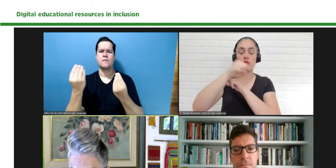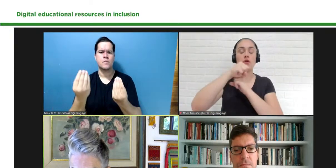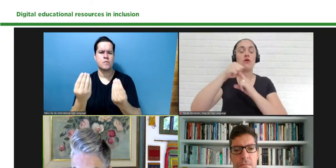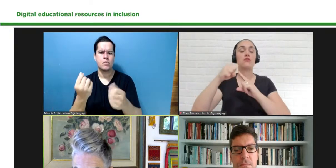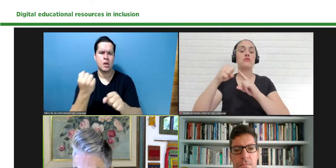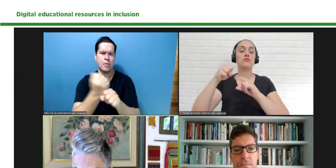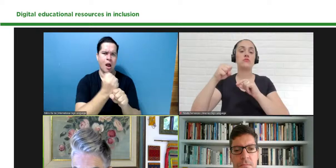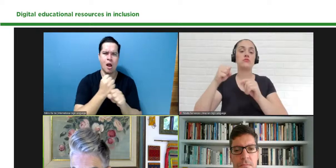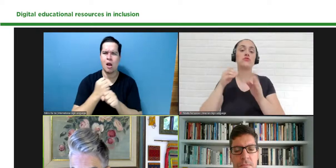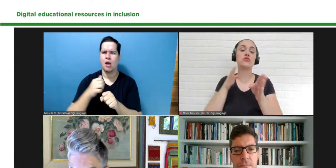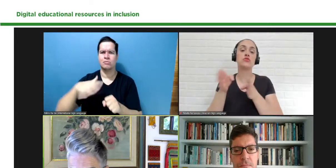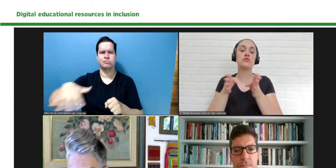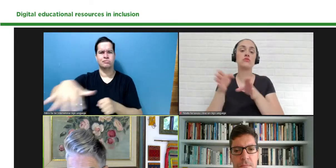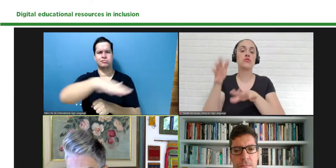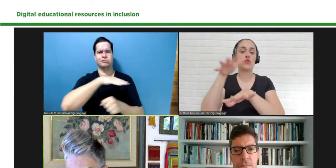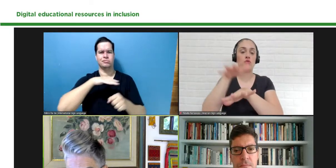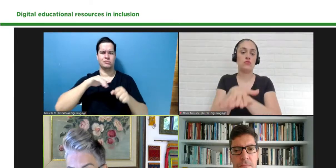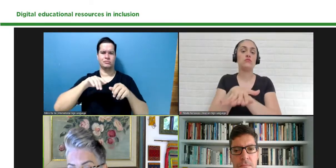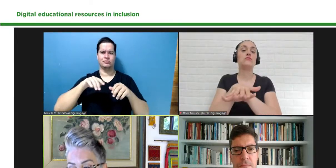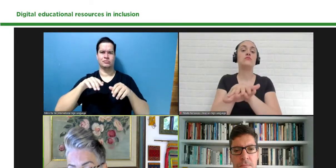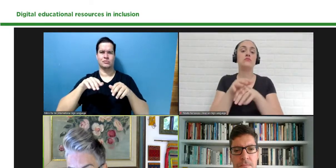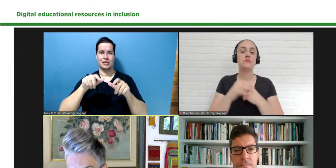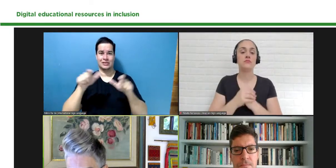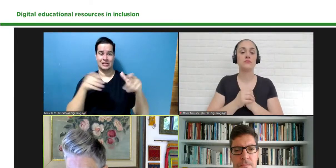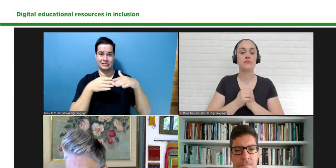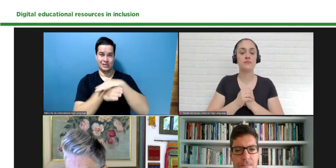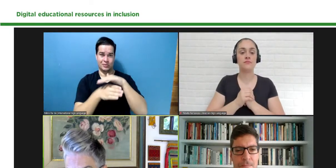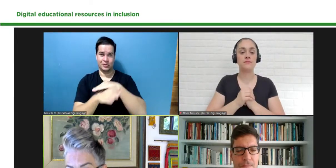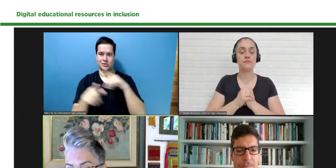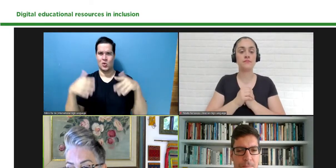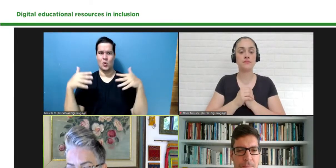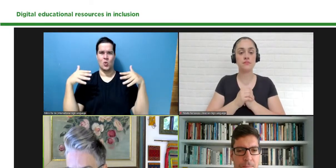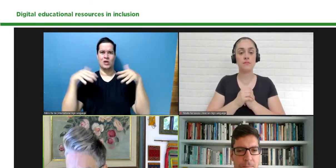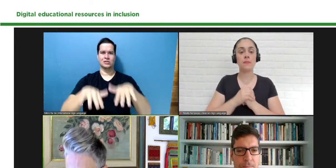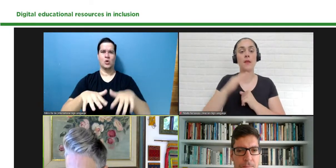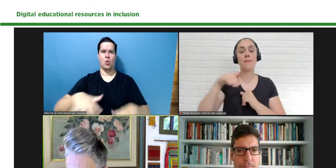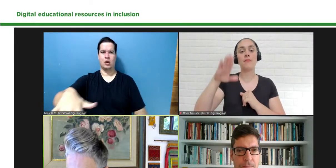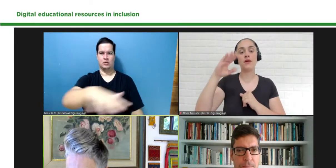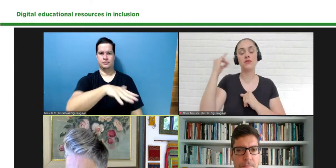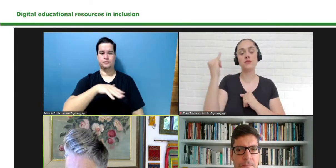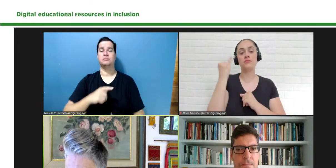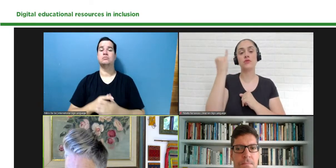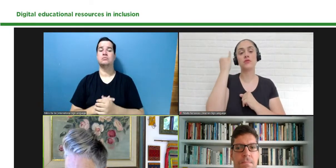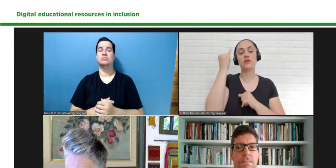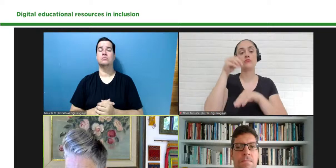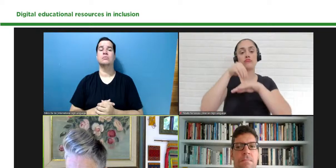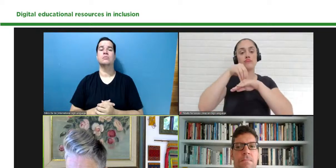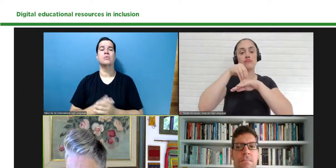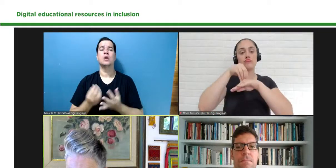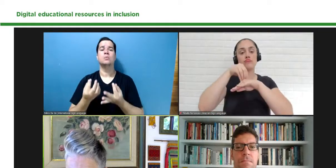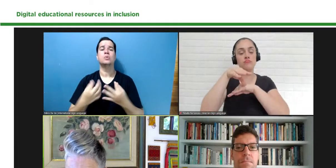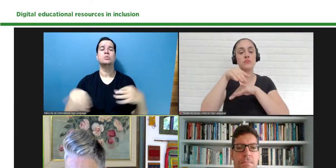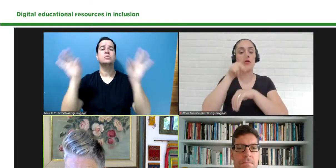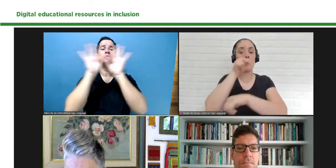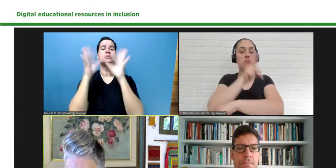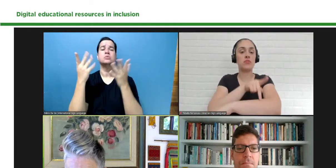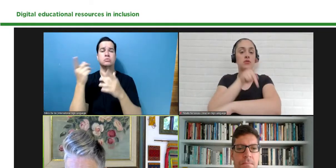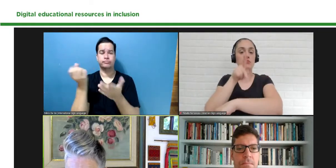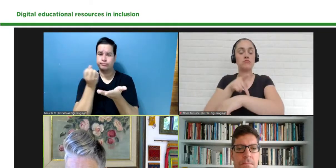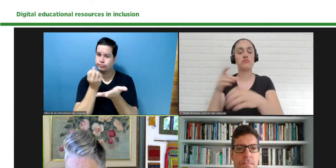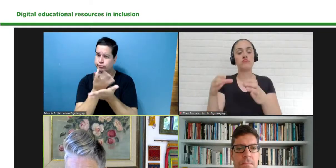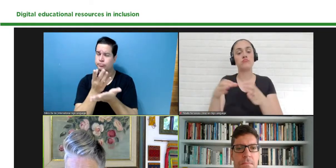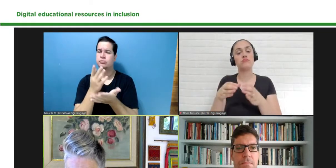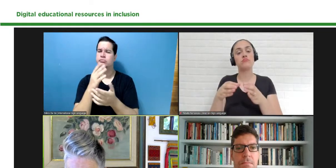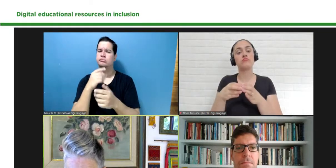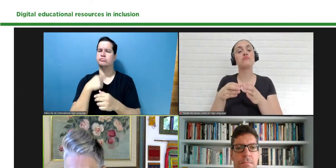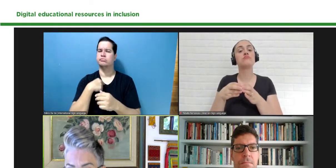For me, Rodrigo, it is the most important recommendation for the pedagogical teams that